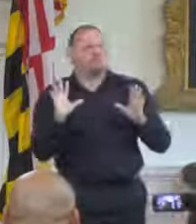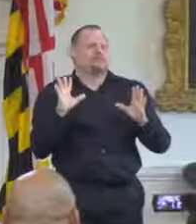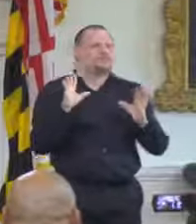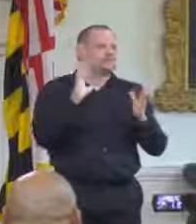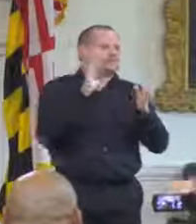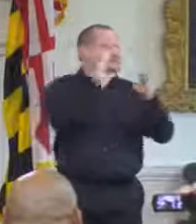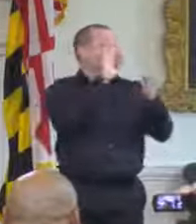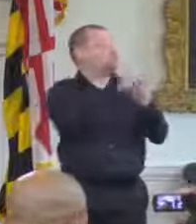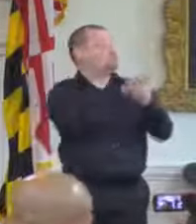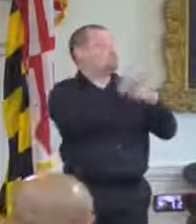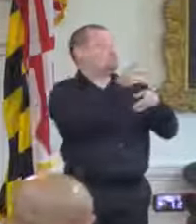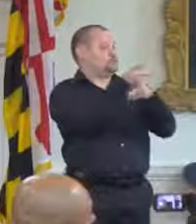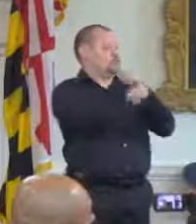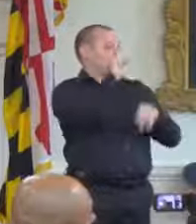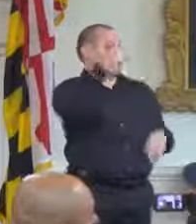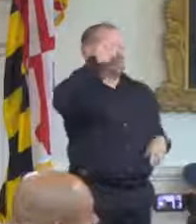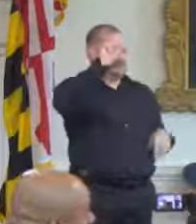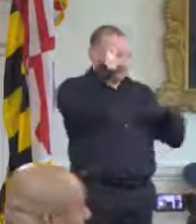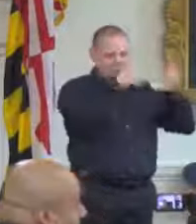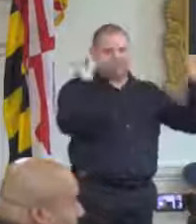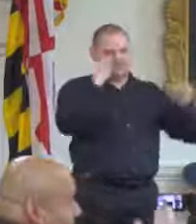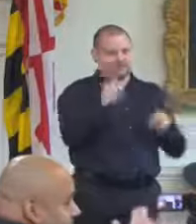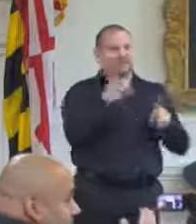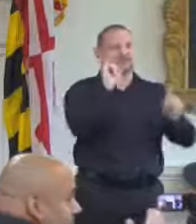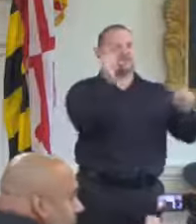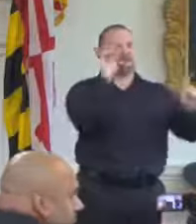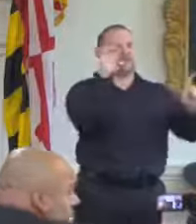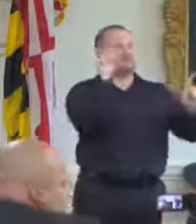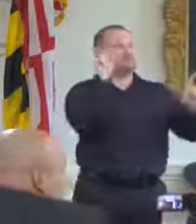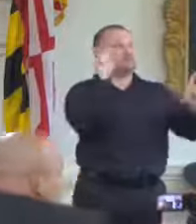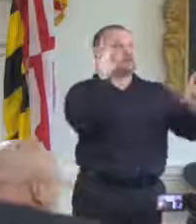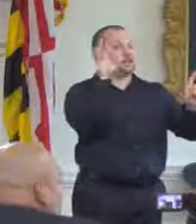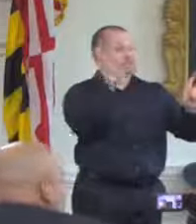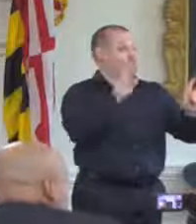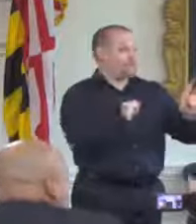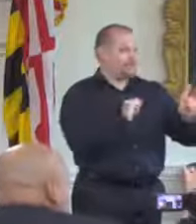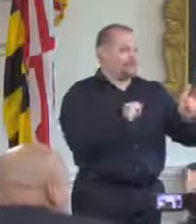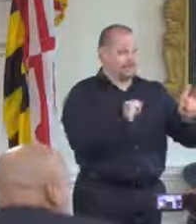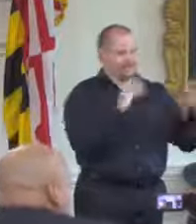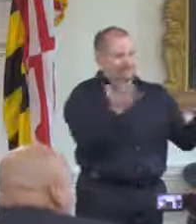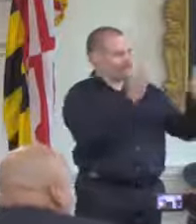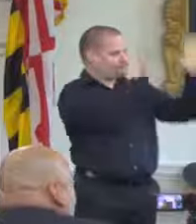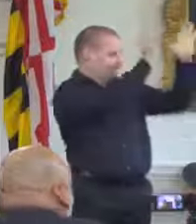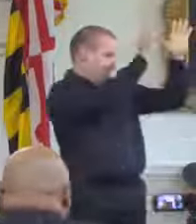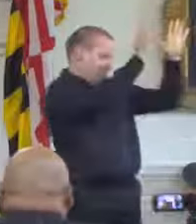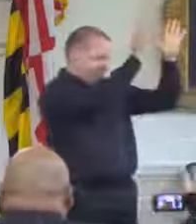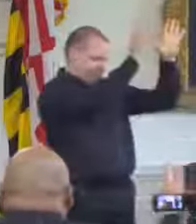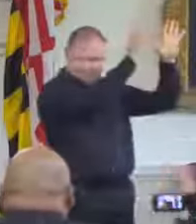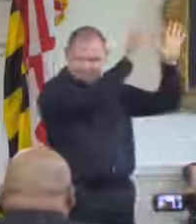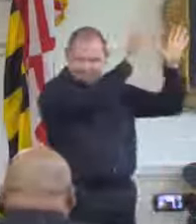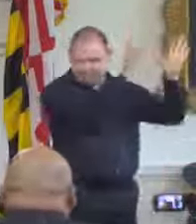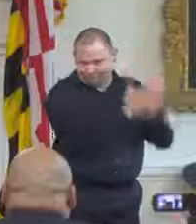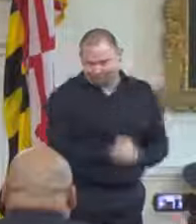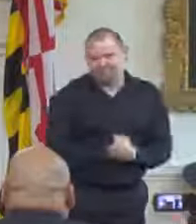Superintendent James Tucker, here with us today. Let's give them a round of applause for the Maryland School for the Deaf.